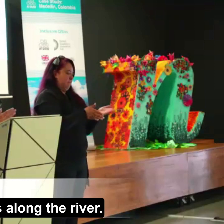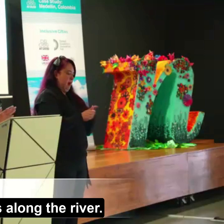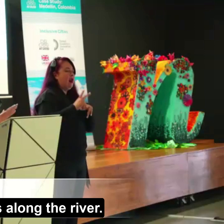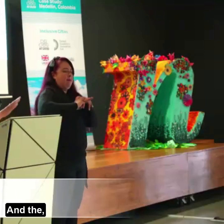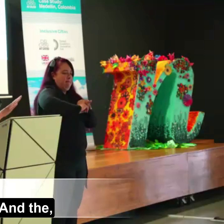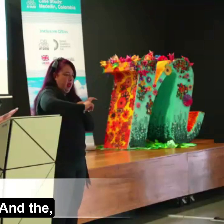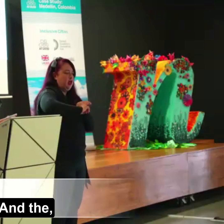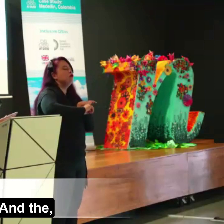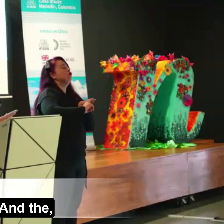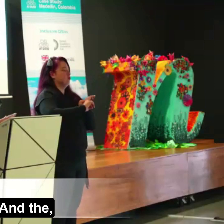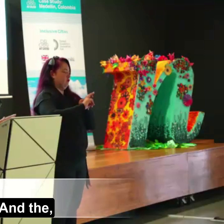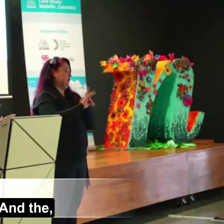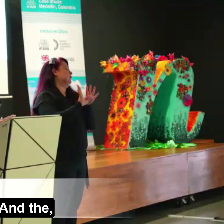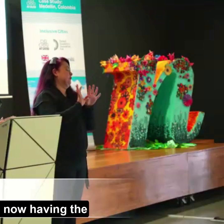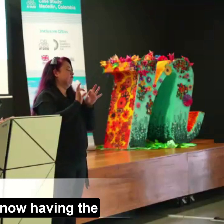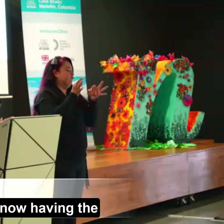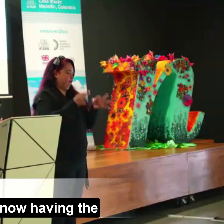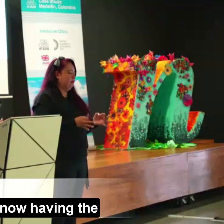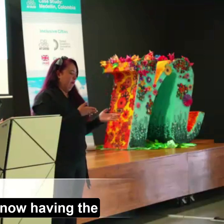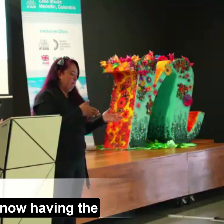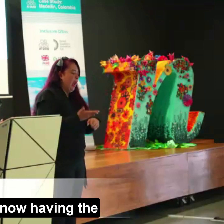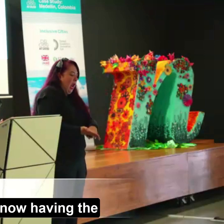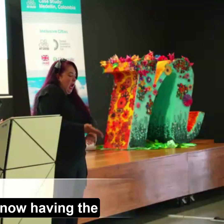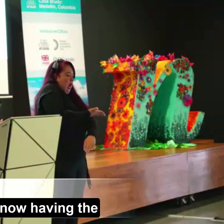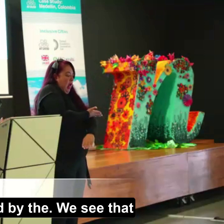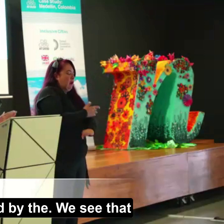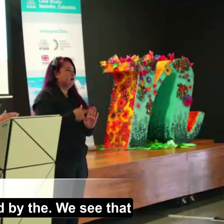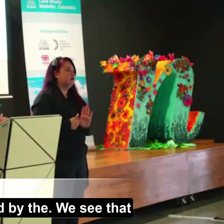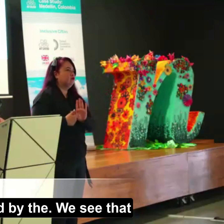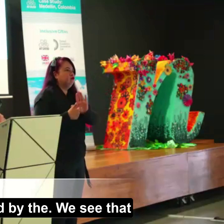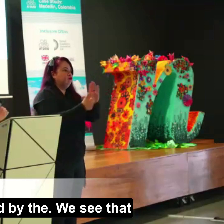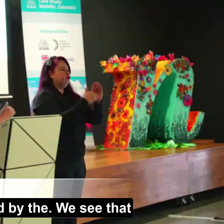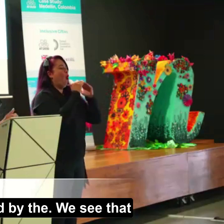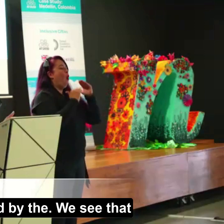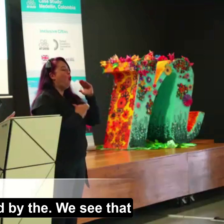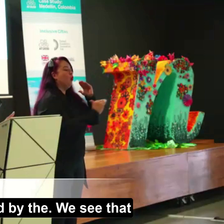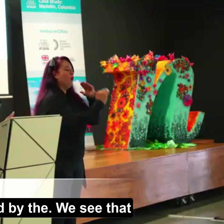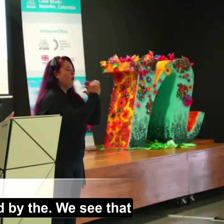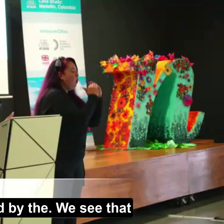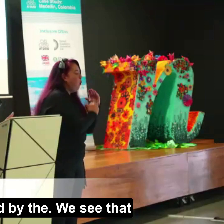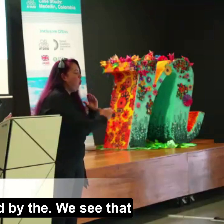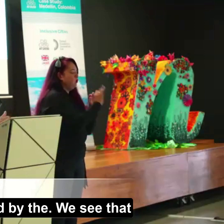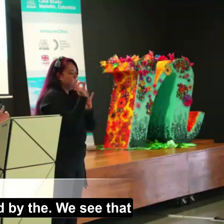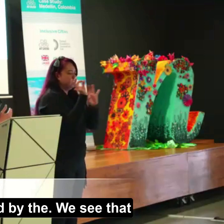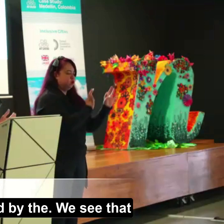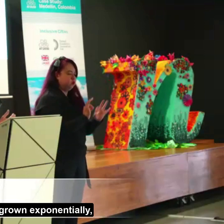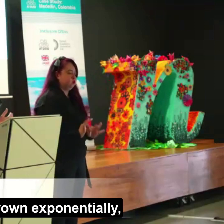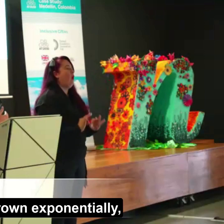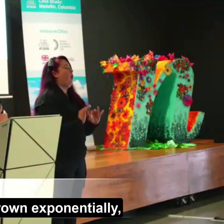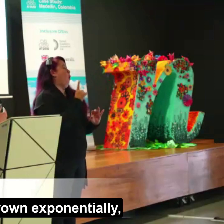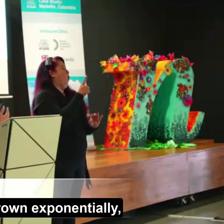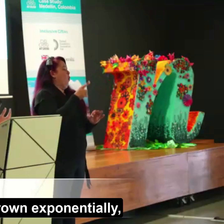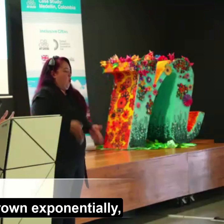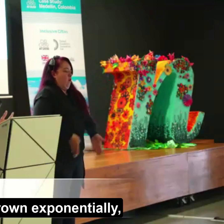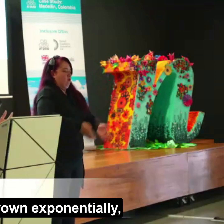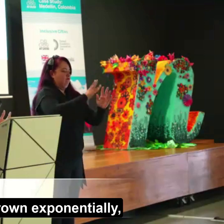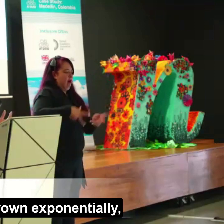along the river, and we are now having the underground, but we see that we